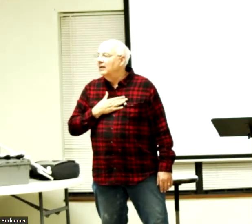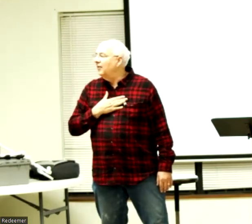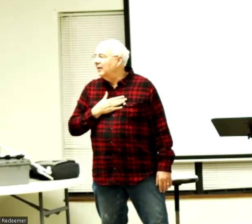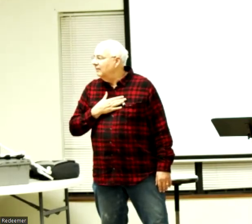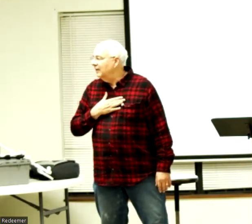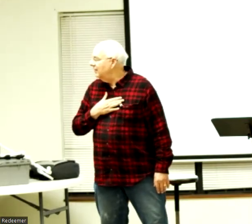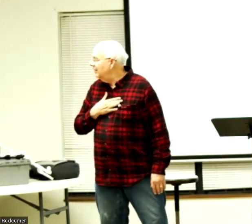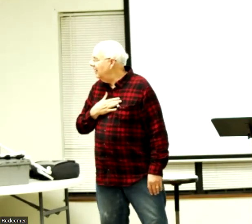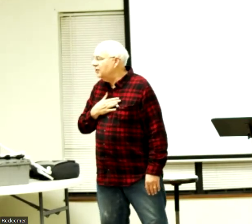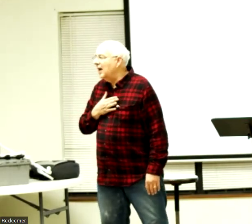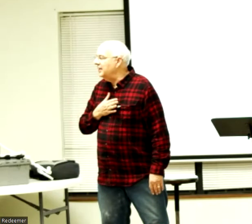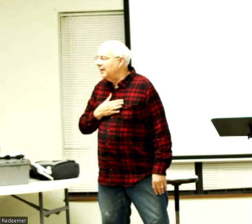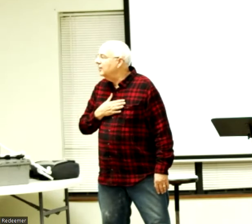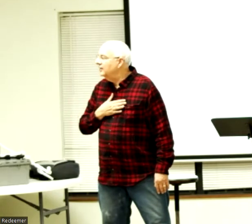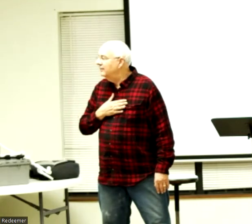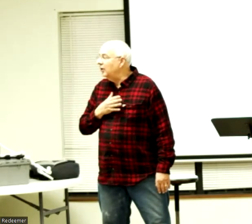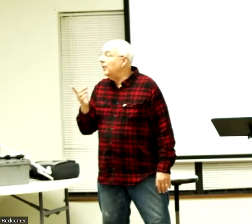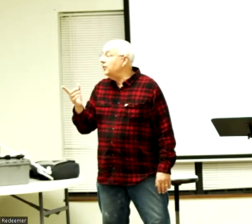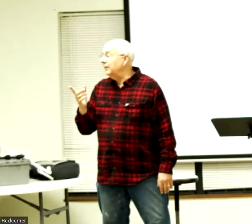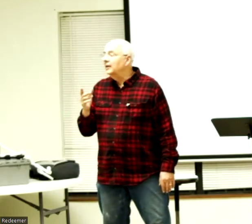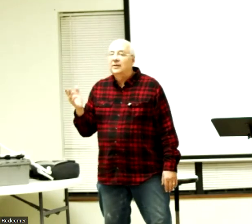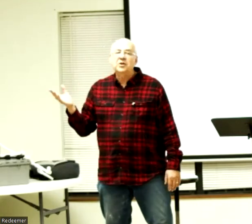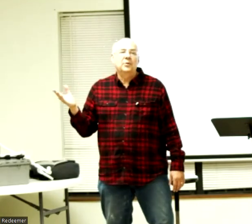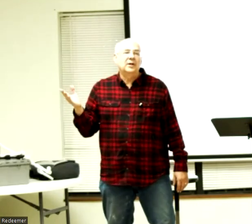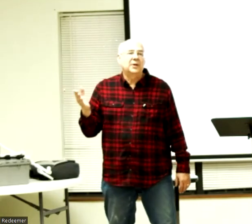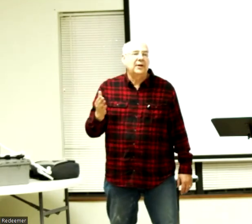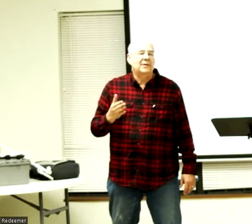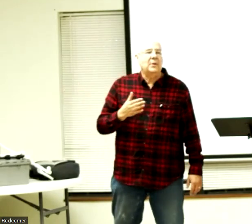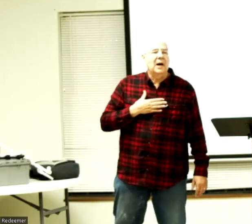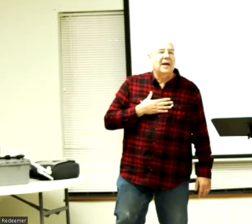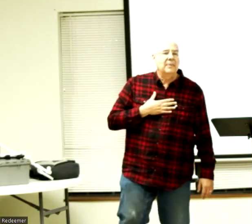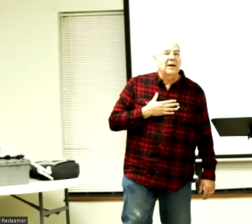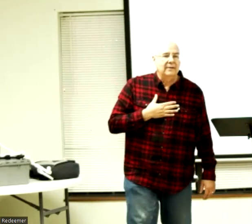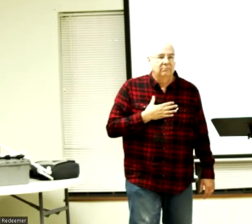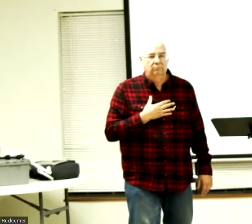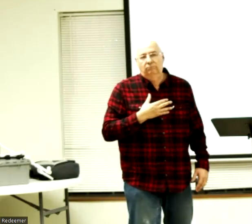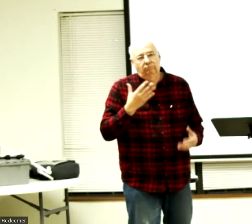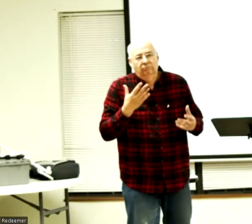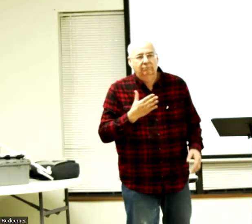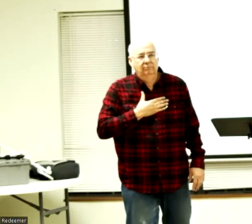Nothing. It's context. Good question. Question was, what's the difference between my and mine?